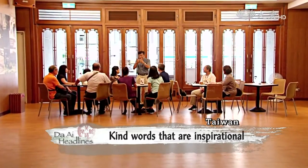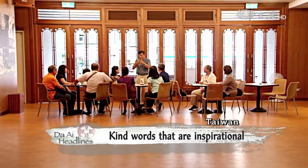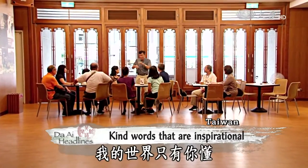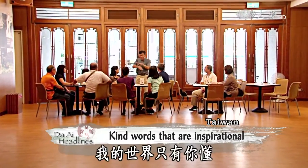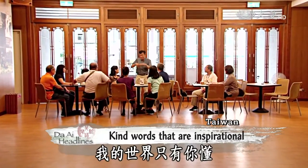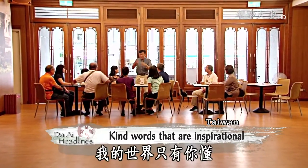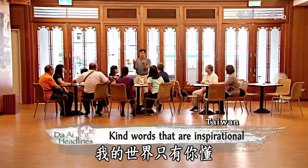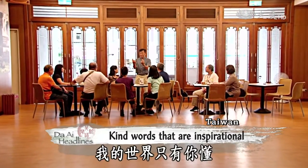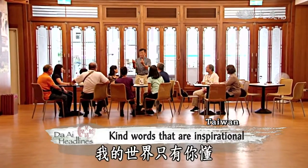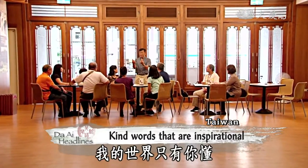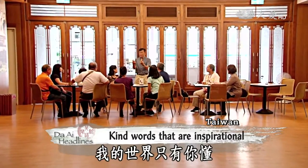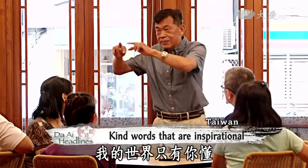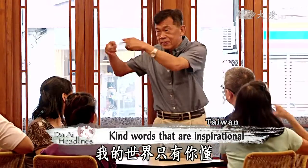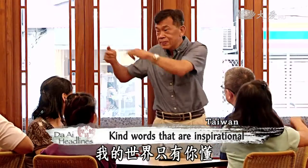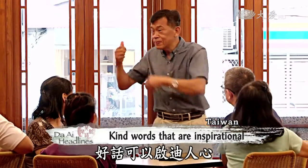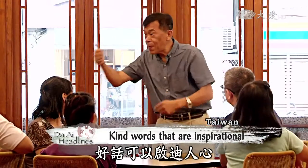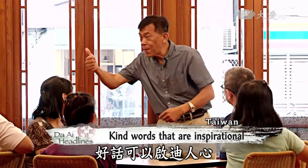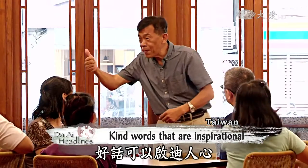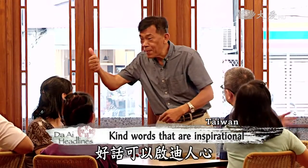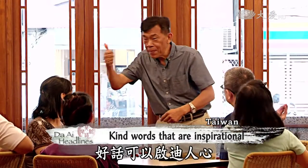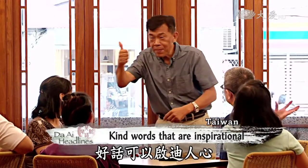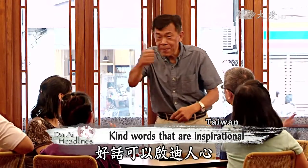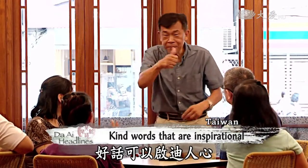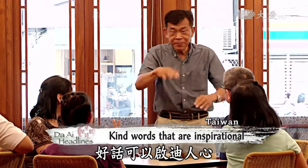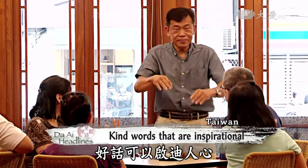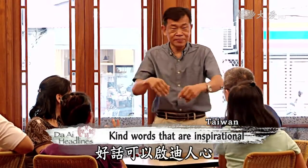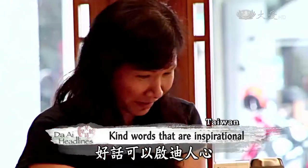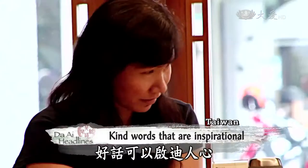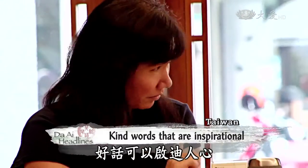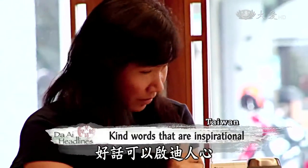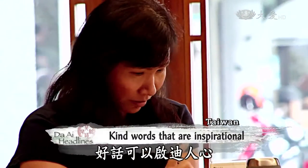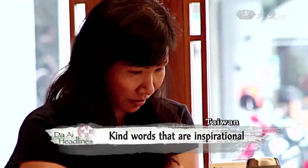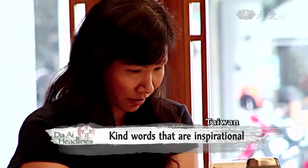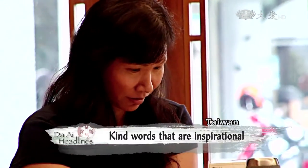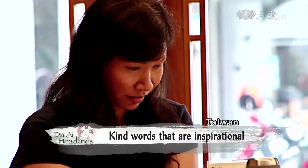You understand my world. Kind words can inspire people.